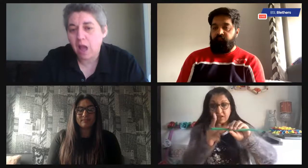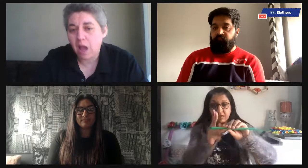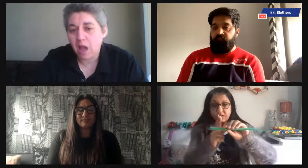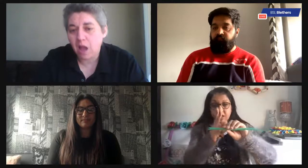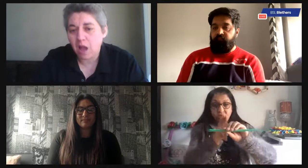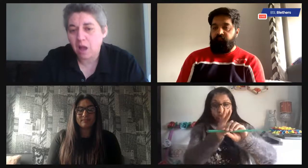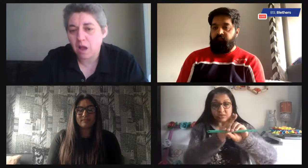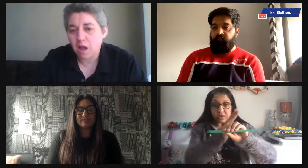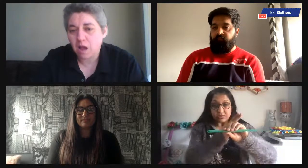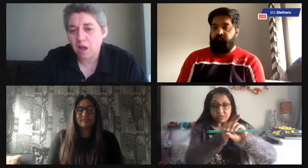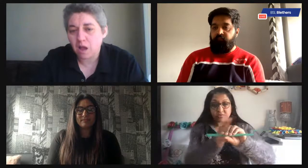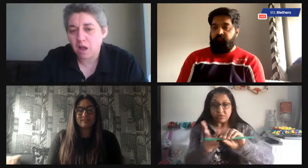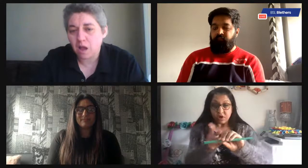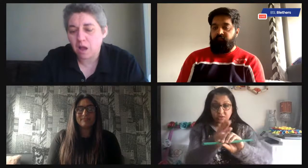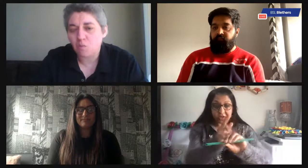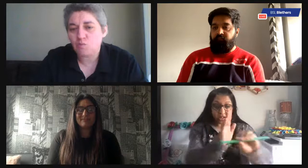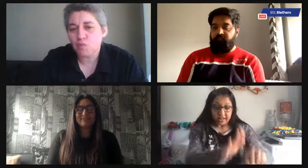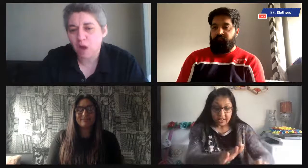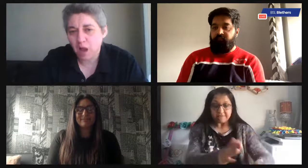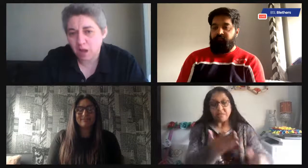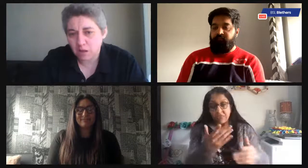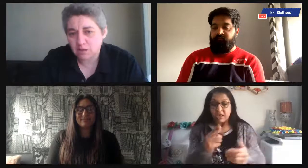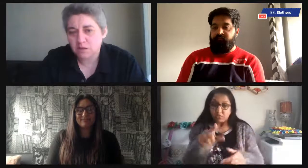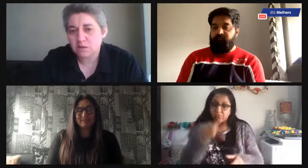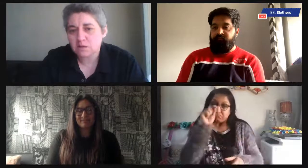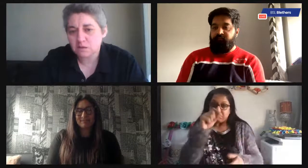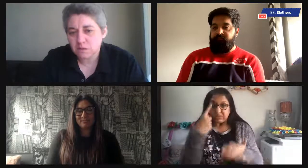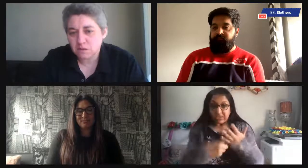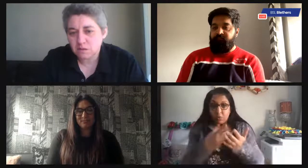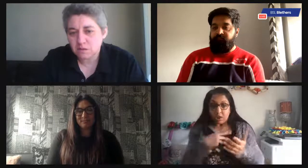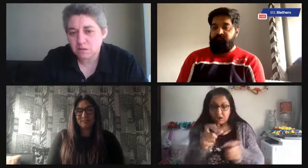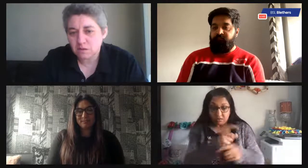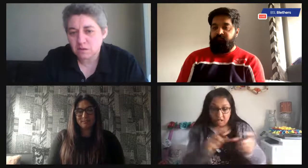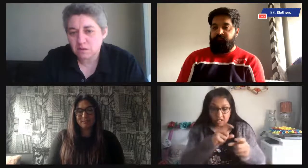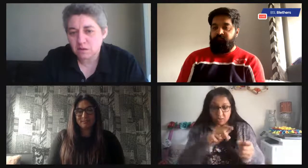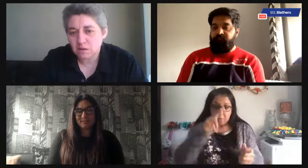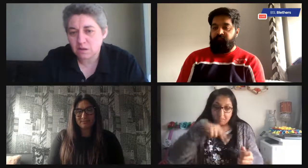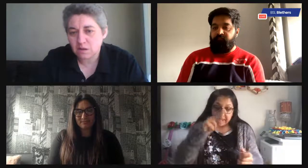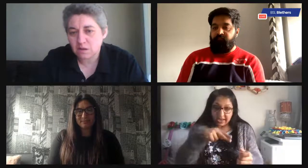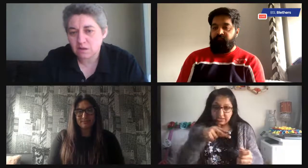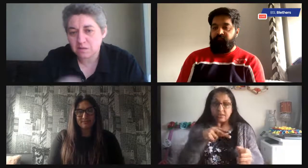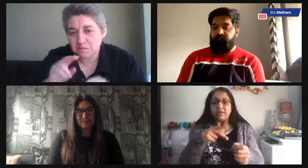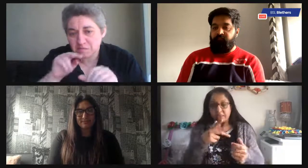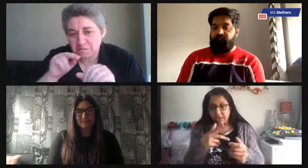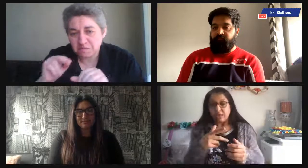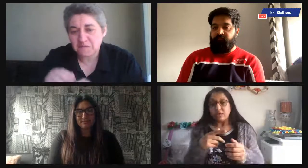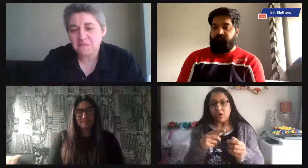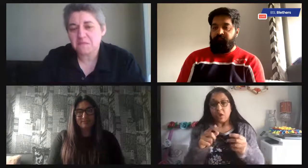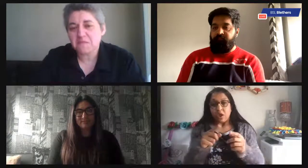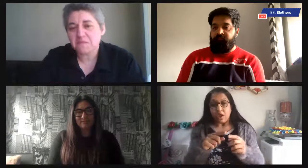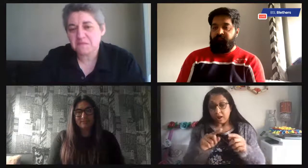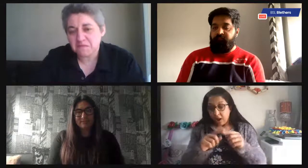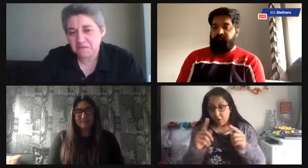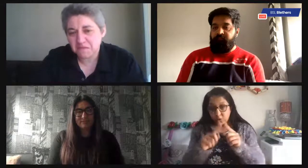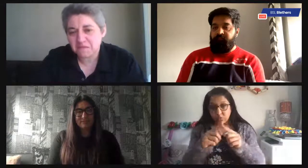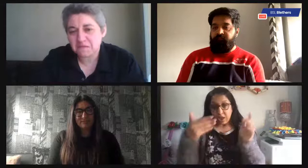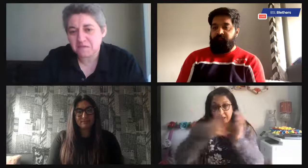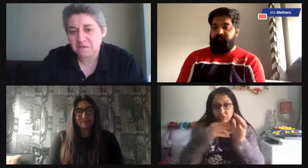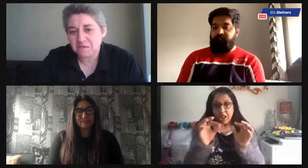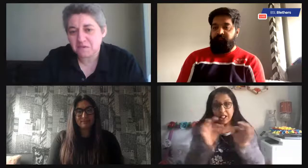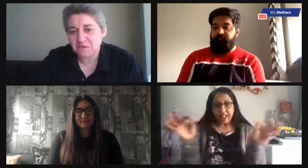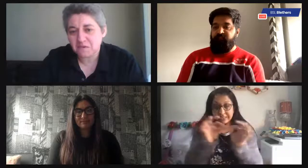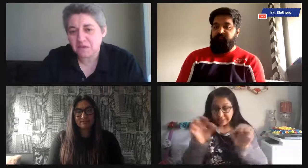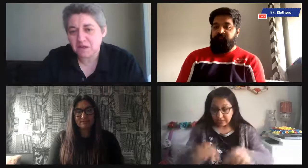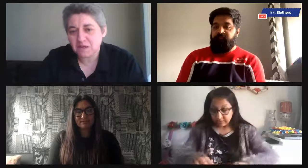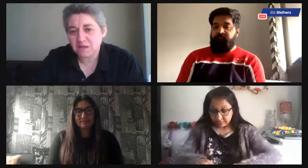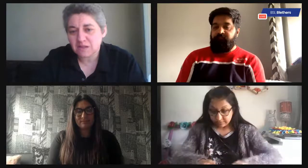stick off, and then you cut the paper. You leave it, and then you can decide what color, what design,